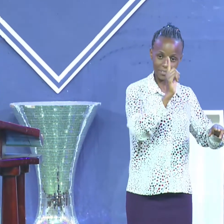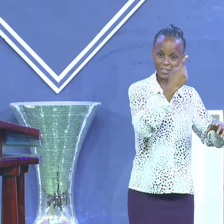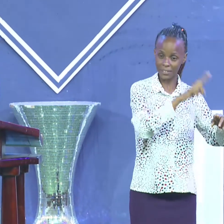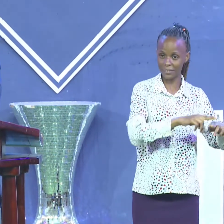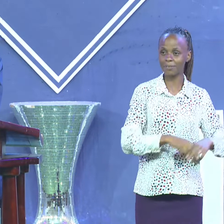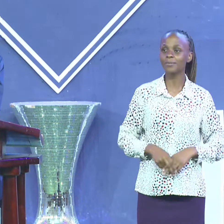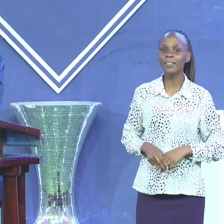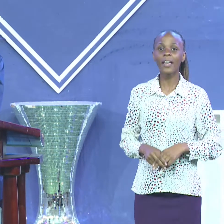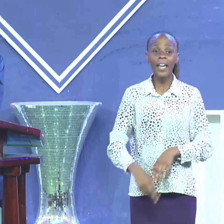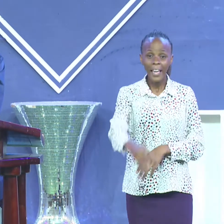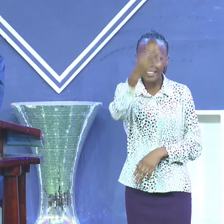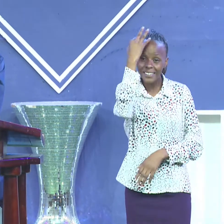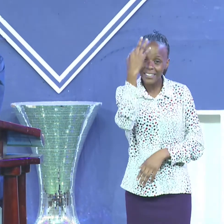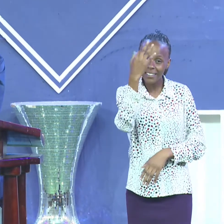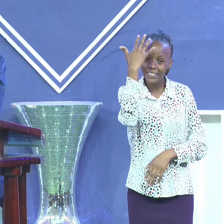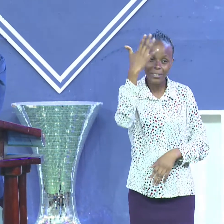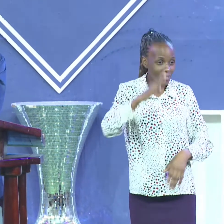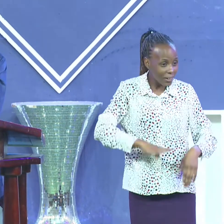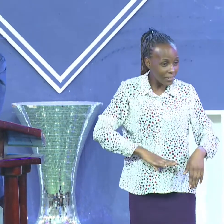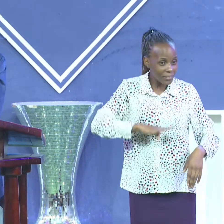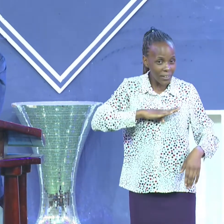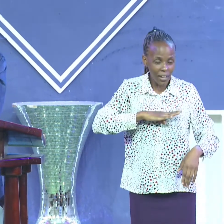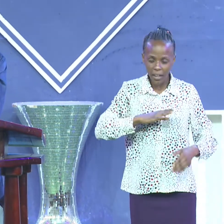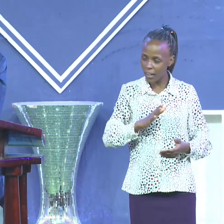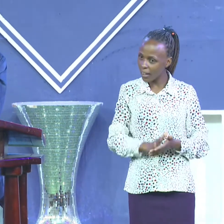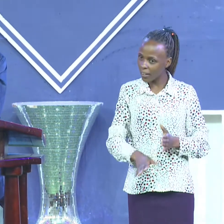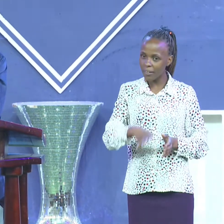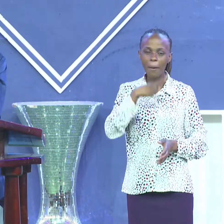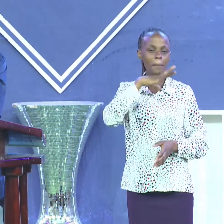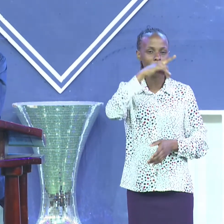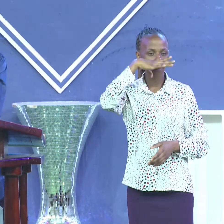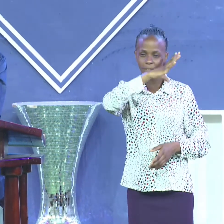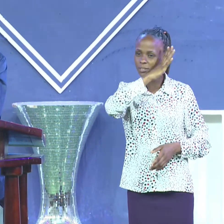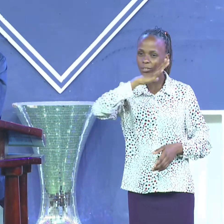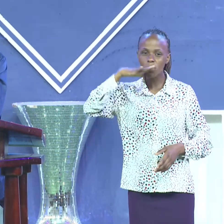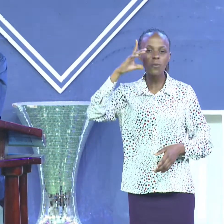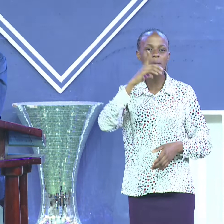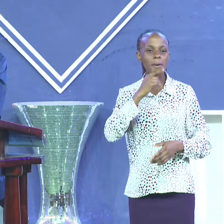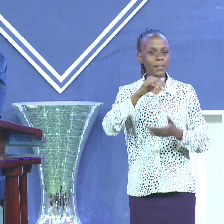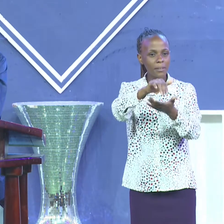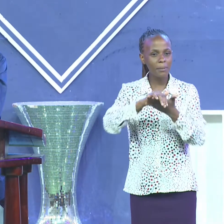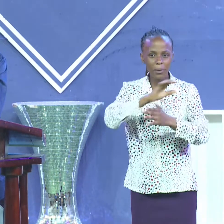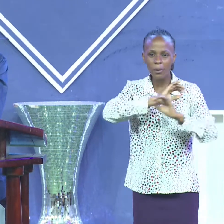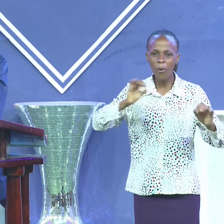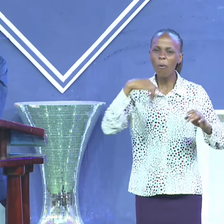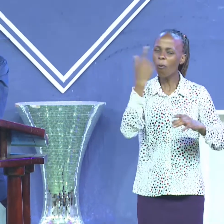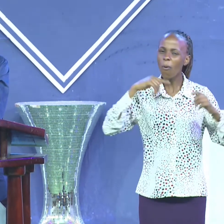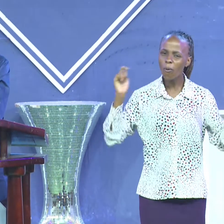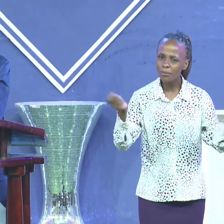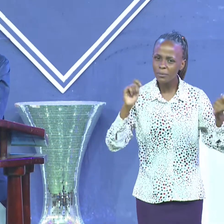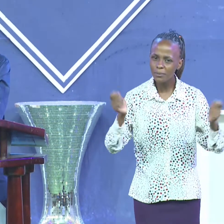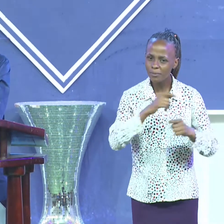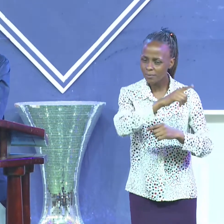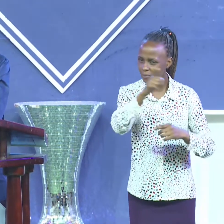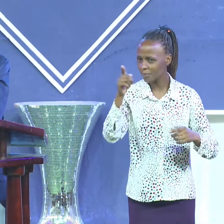sit here. 35 years of age. That an old man. And you're not yet married. Who